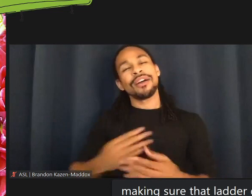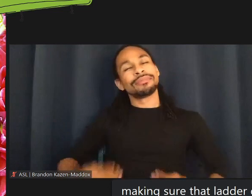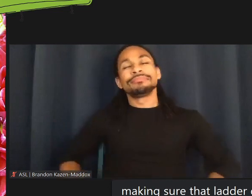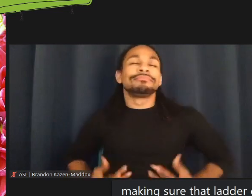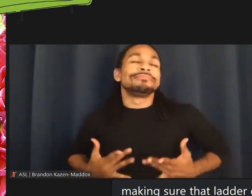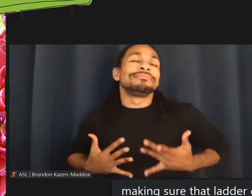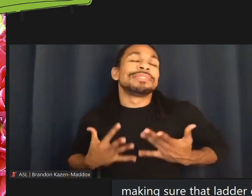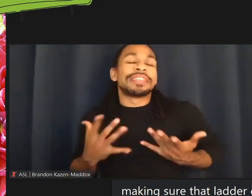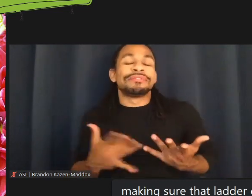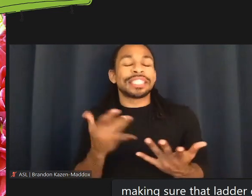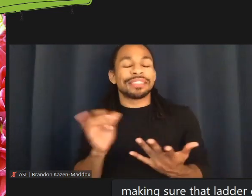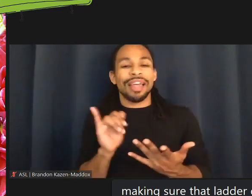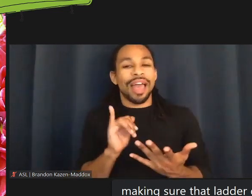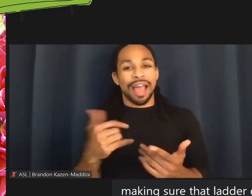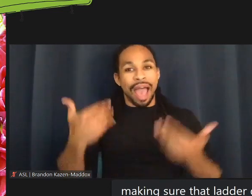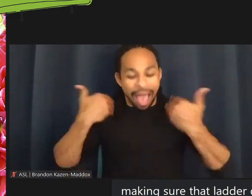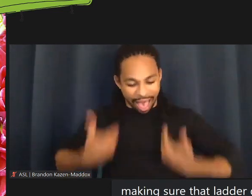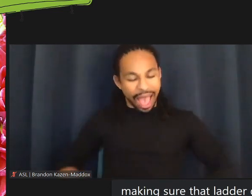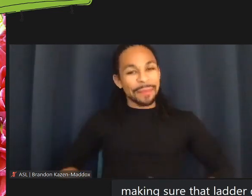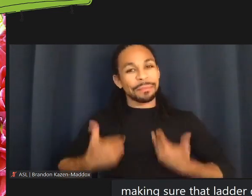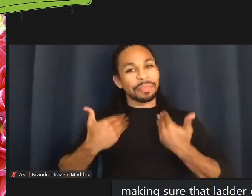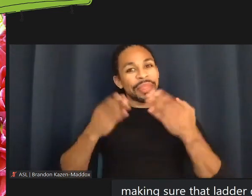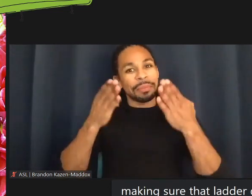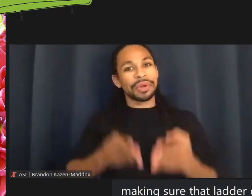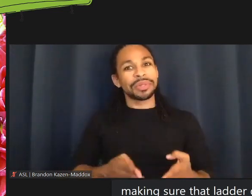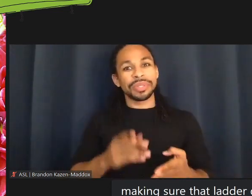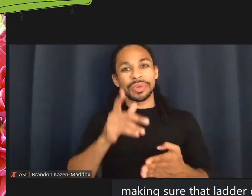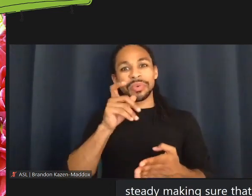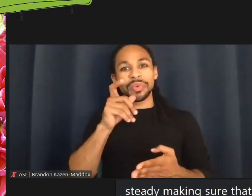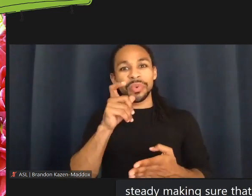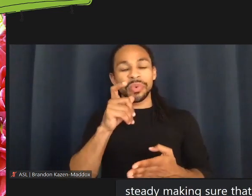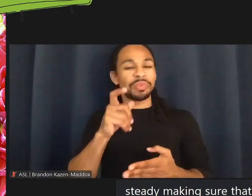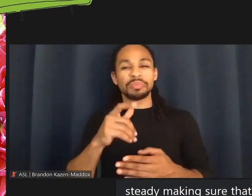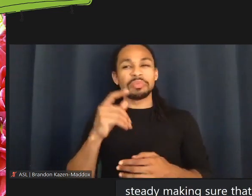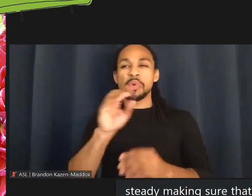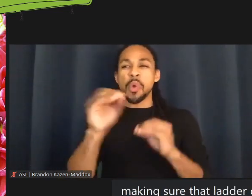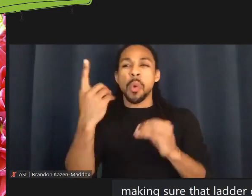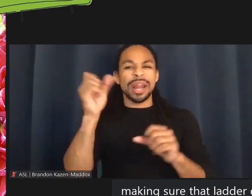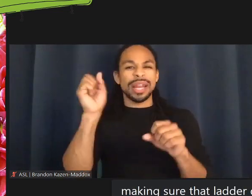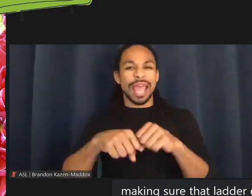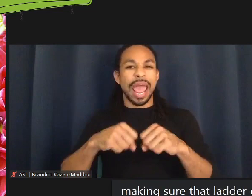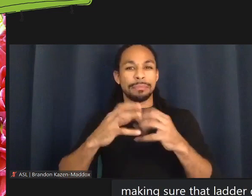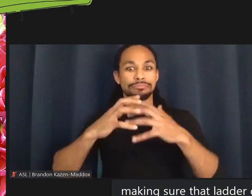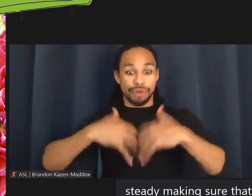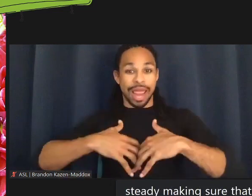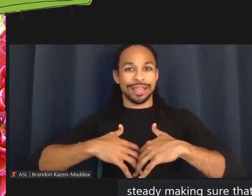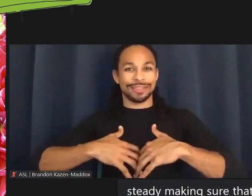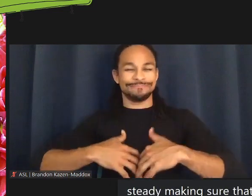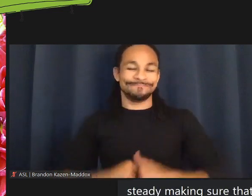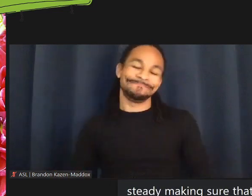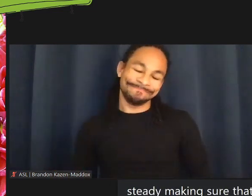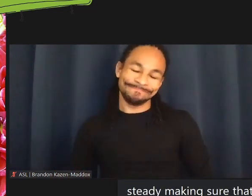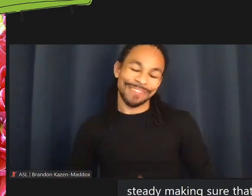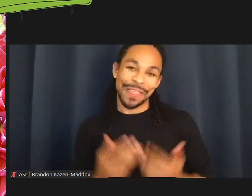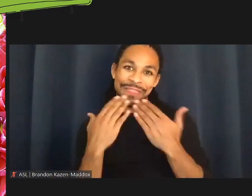Feels like I'm the one who's unbreakable. Thank you very